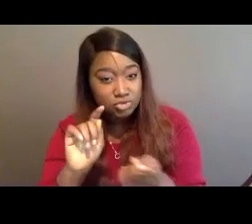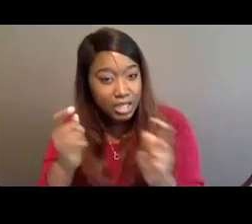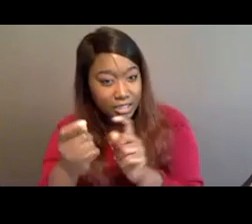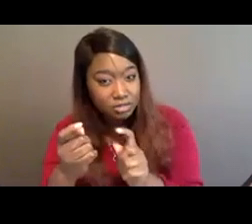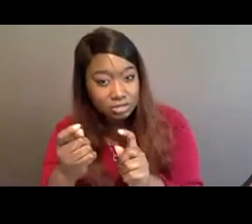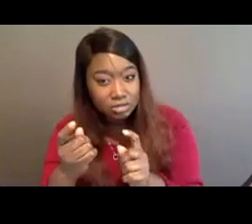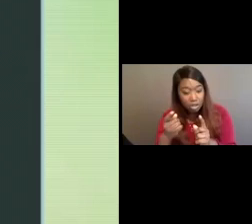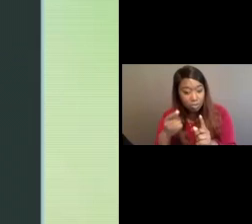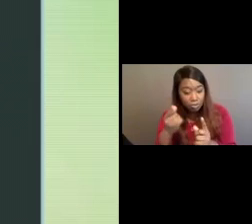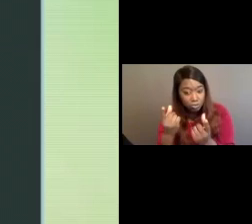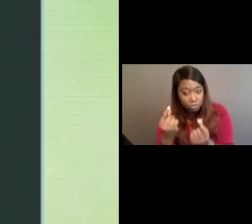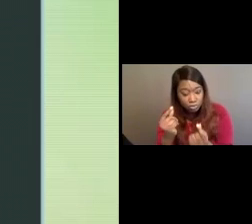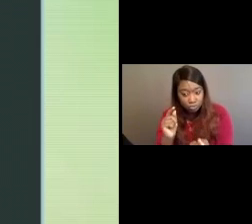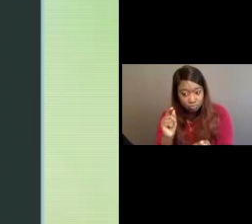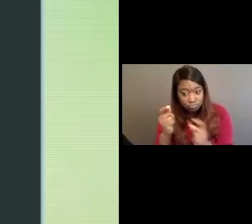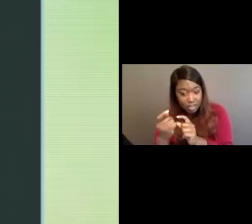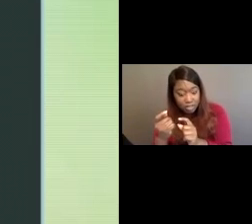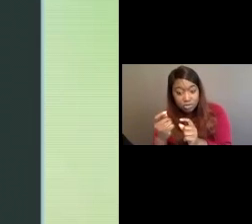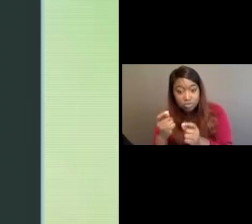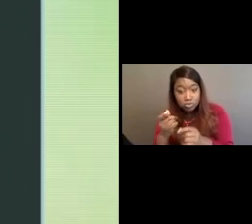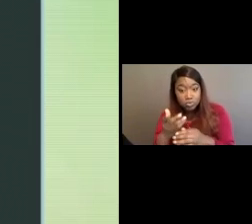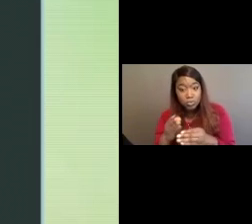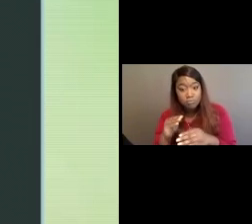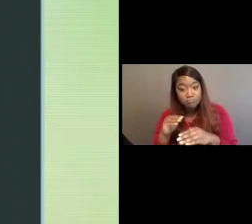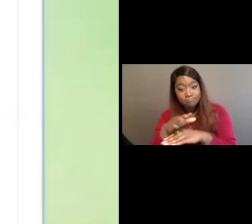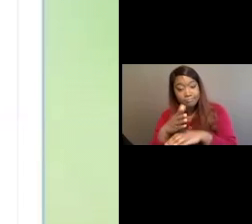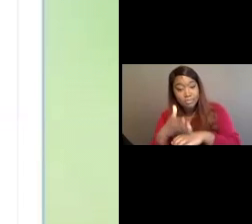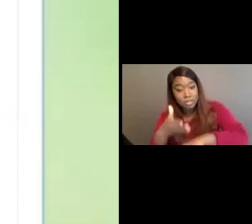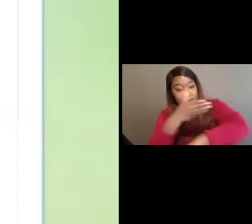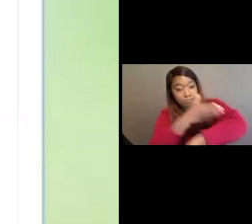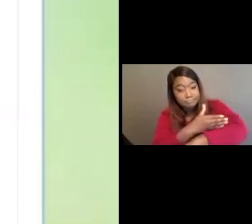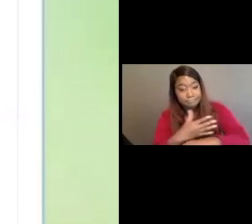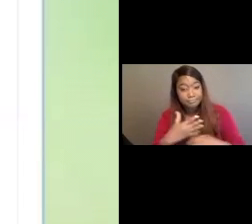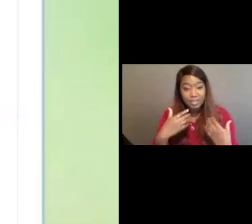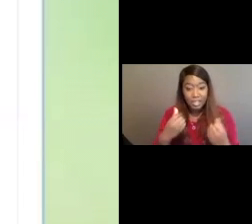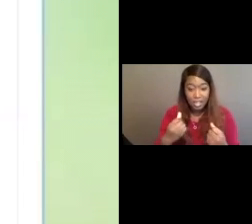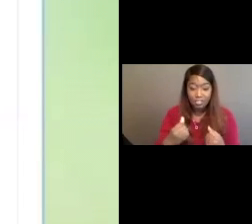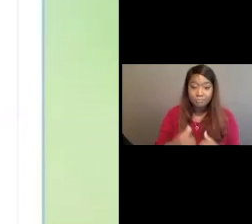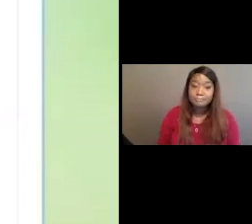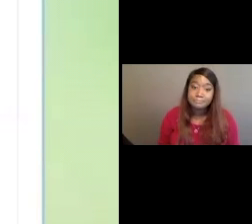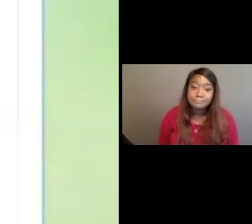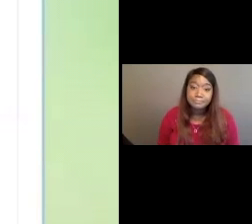to promote better health or healing. Okay.